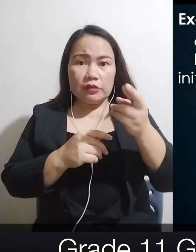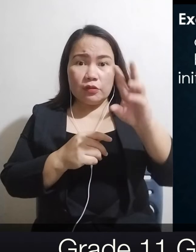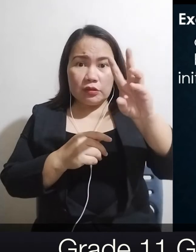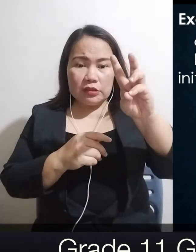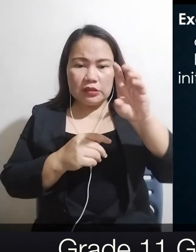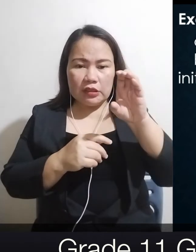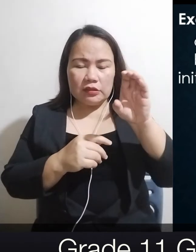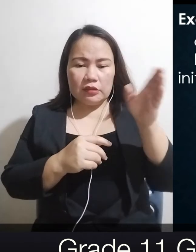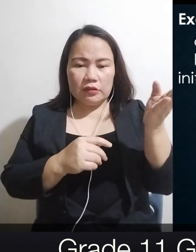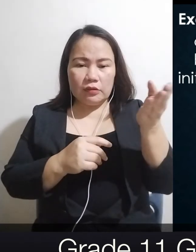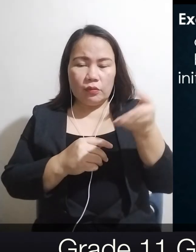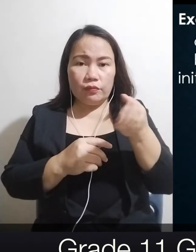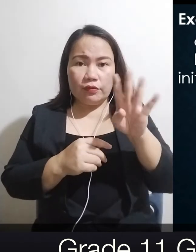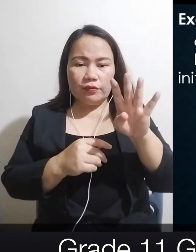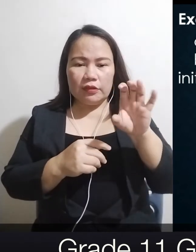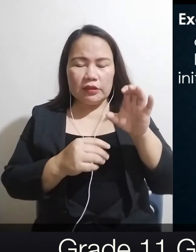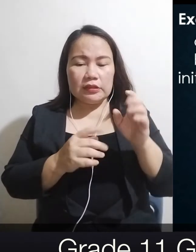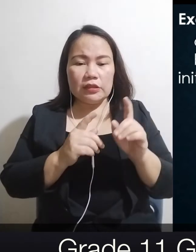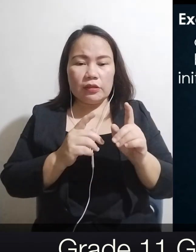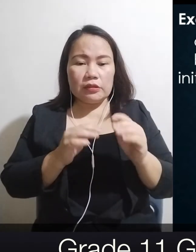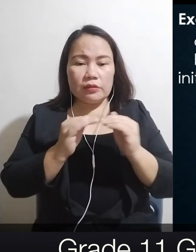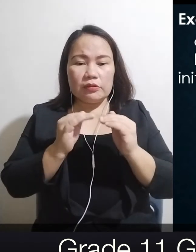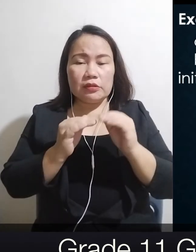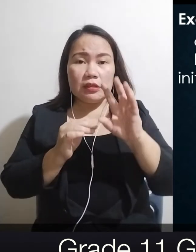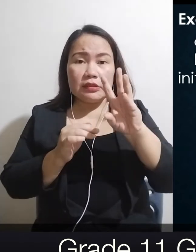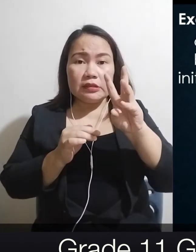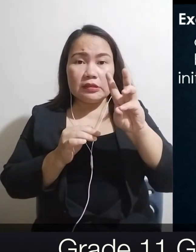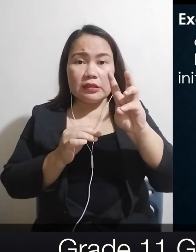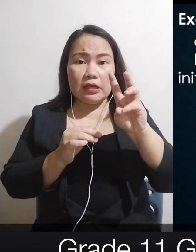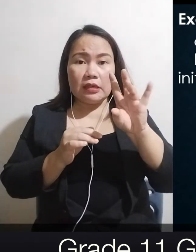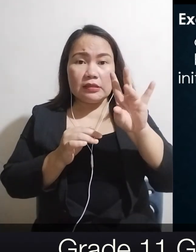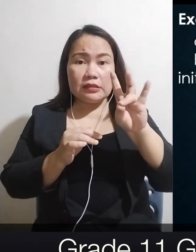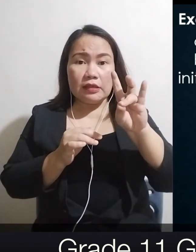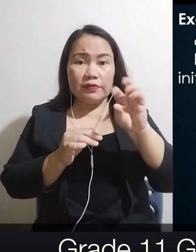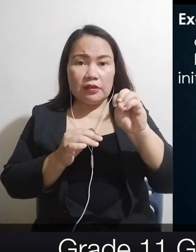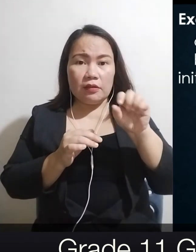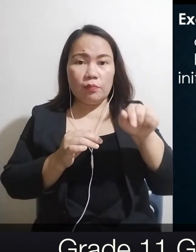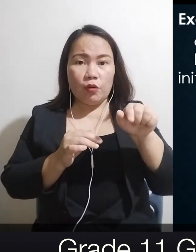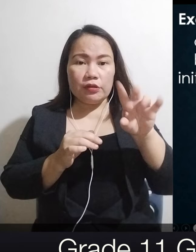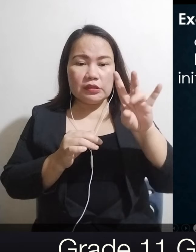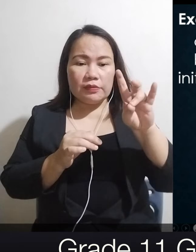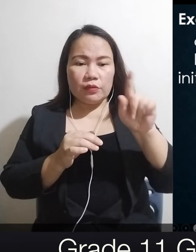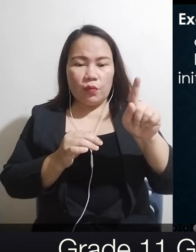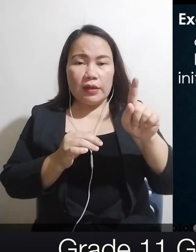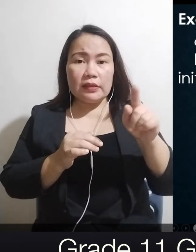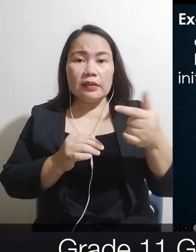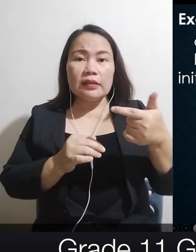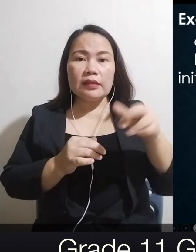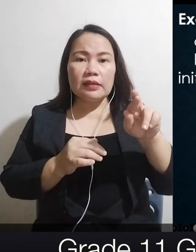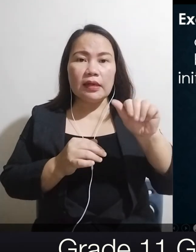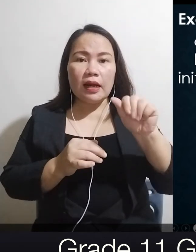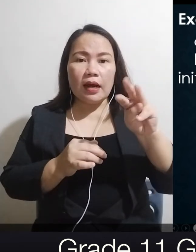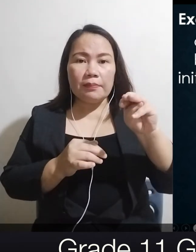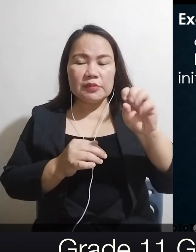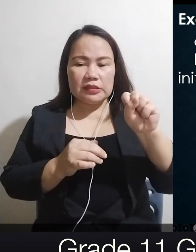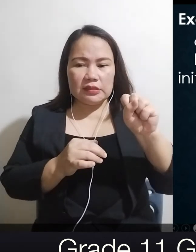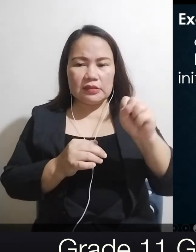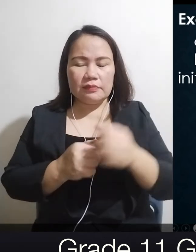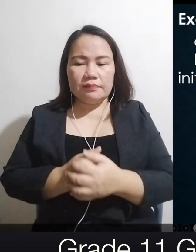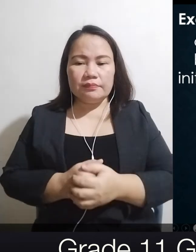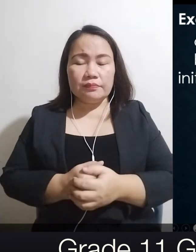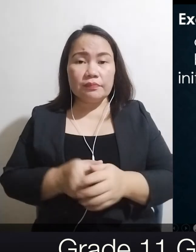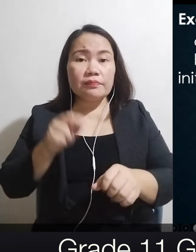400, that is equivalent to 70.71 grams. Okay? You can use your